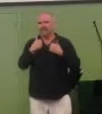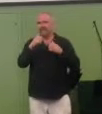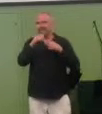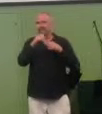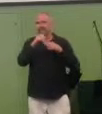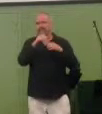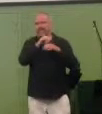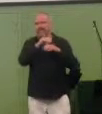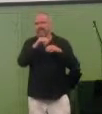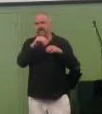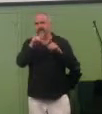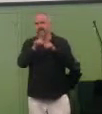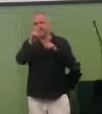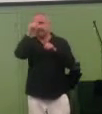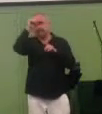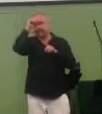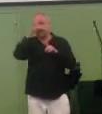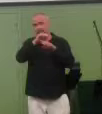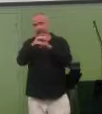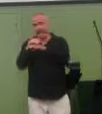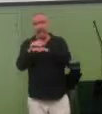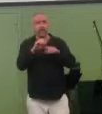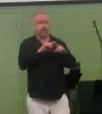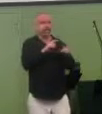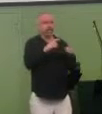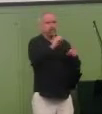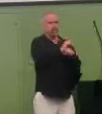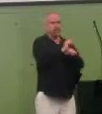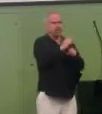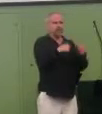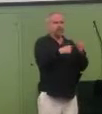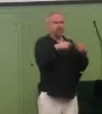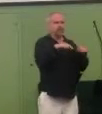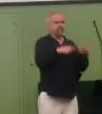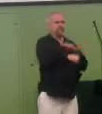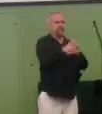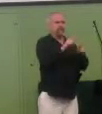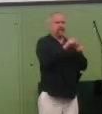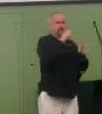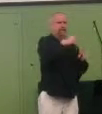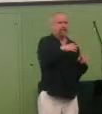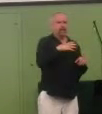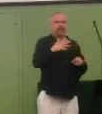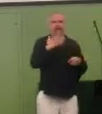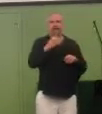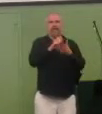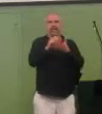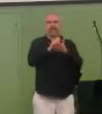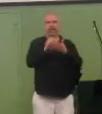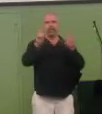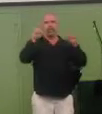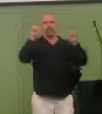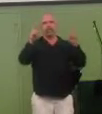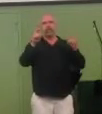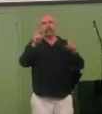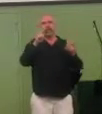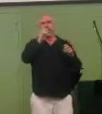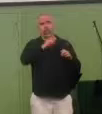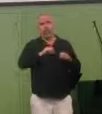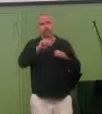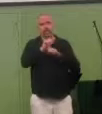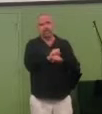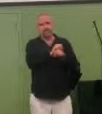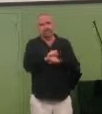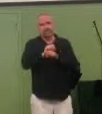live as female, he wrote of the man he desired, quote, the old slave master fantasy still held, and I